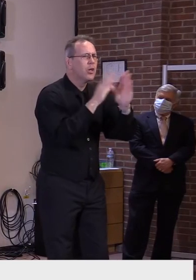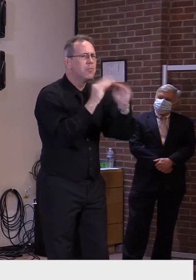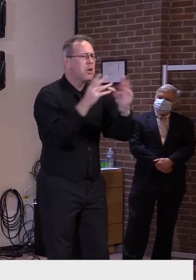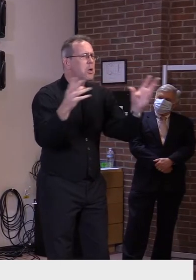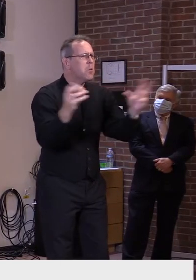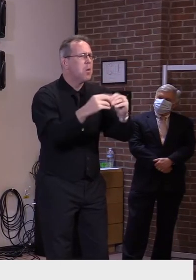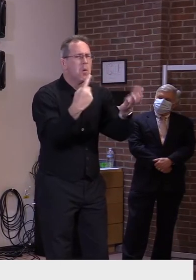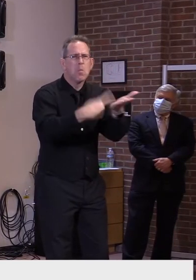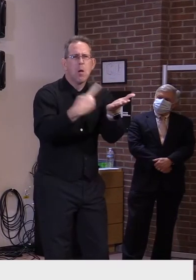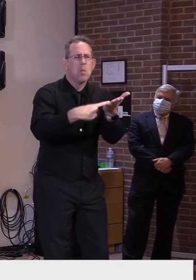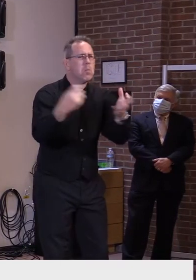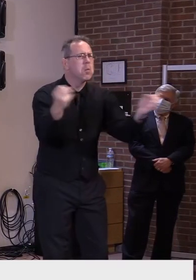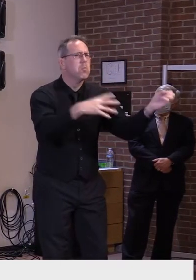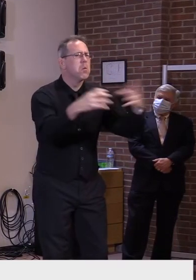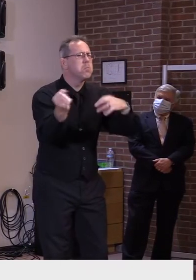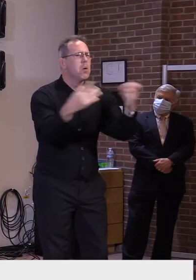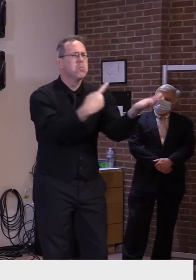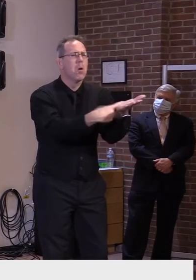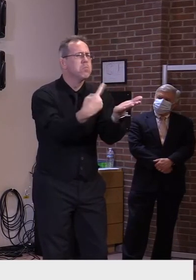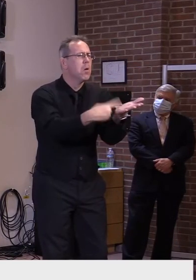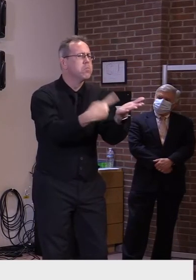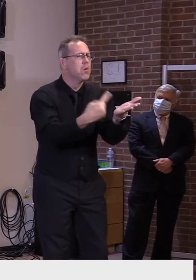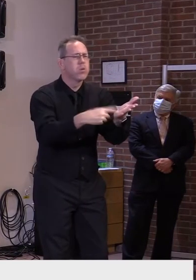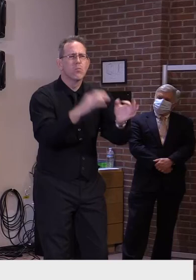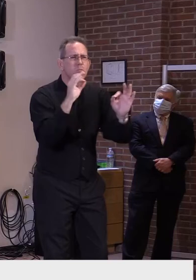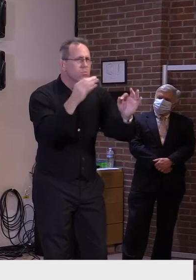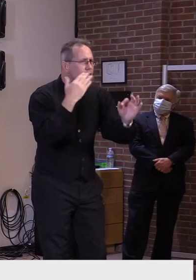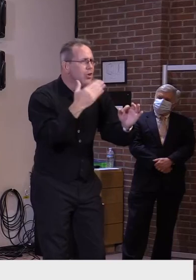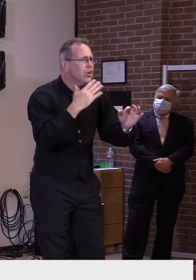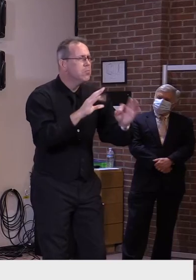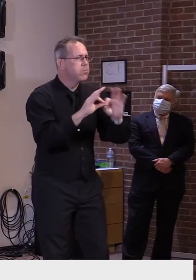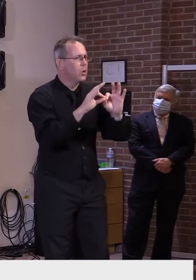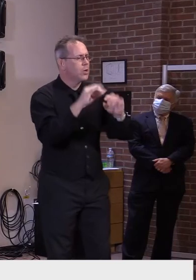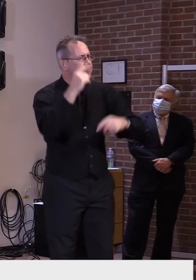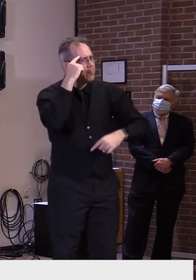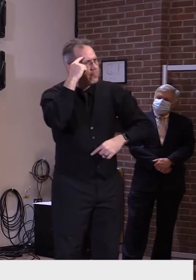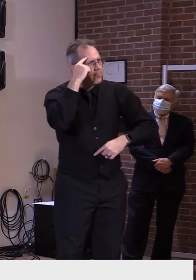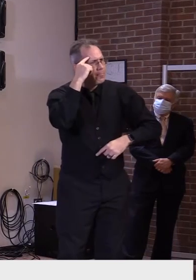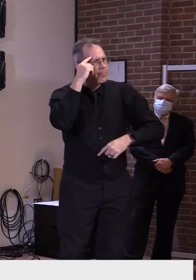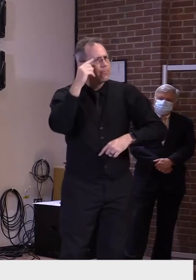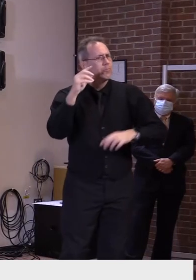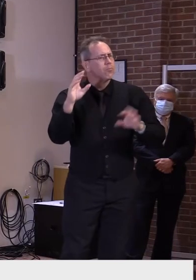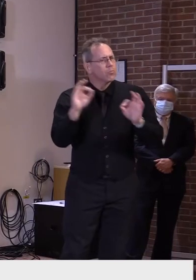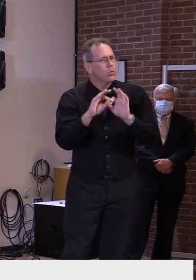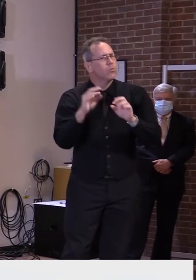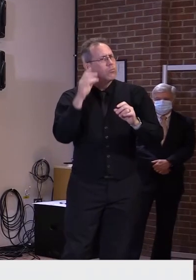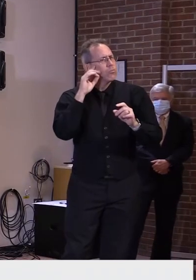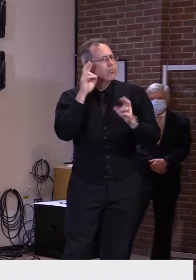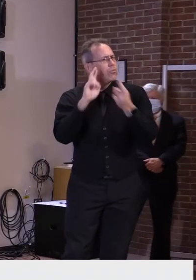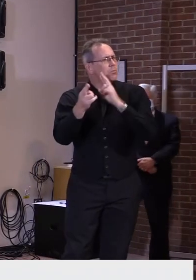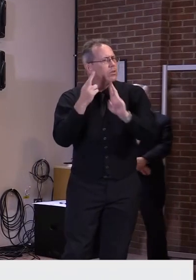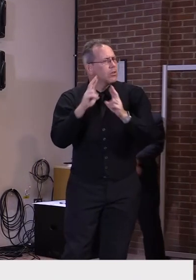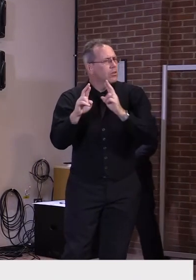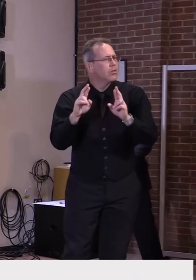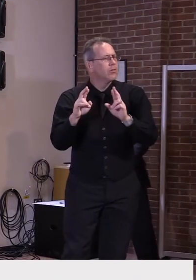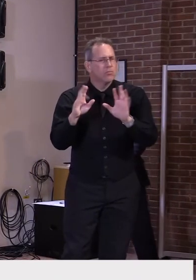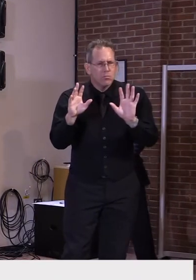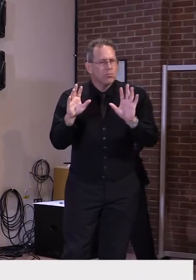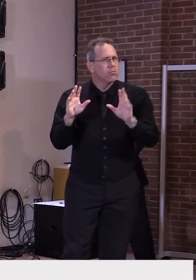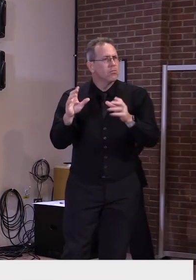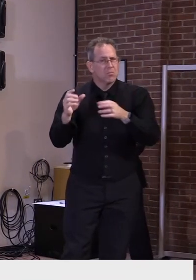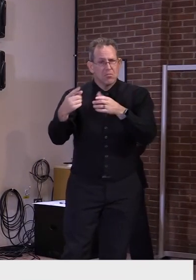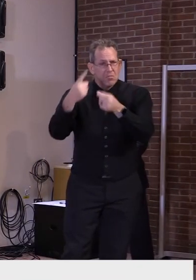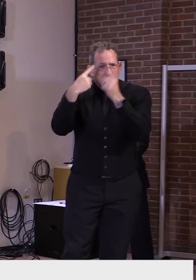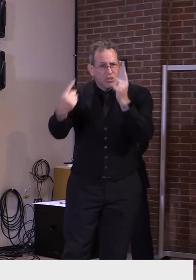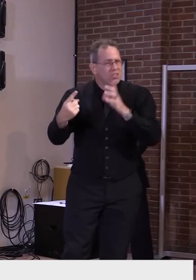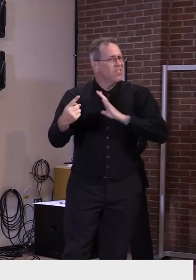takes calmer heads to prevail. It takes common decency and respect and civility, I think, wins the